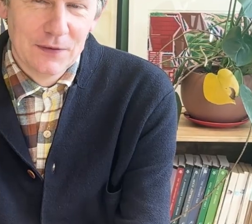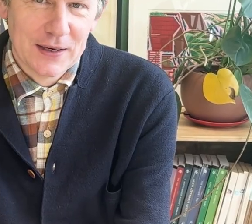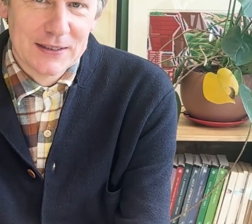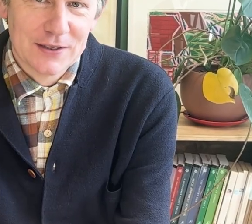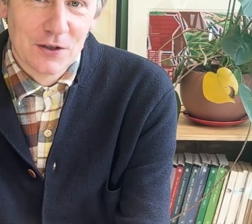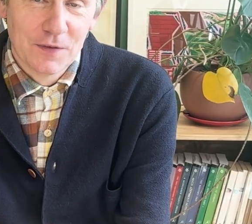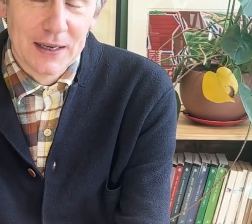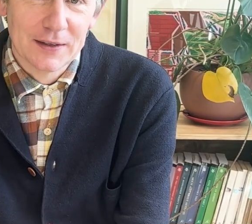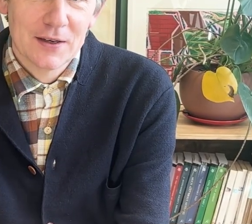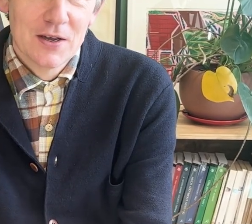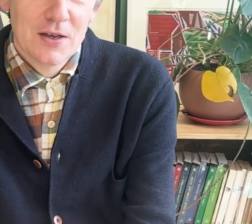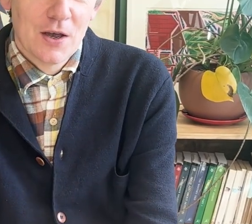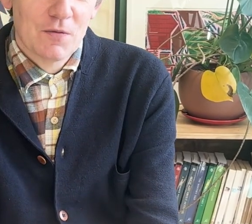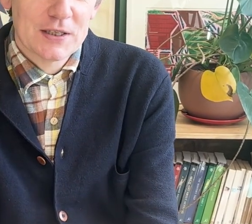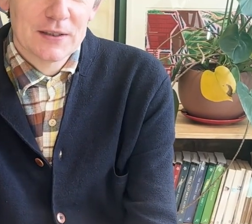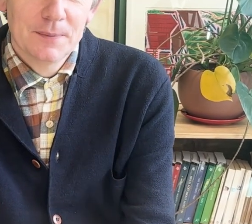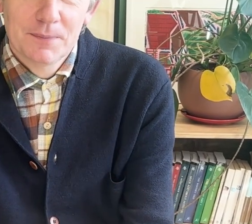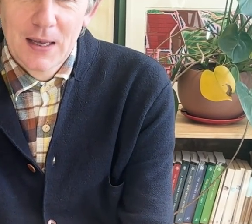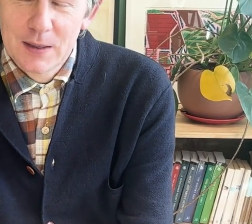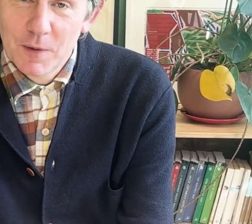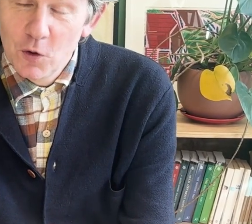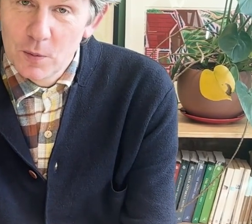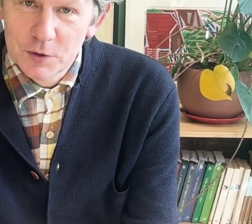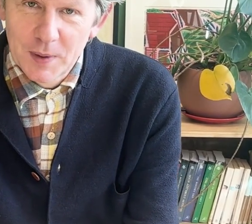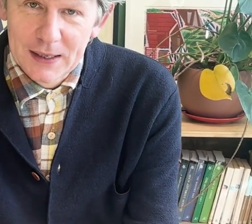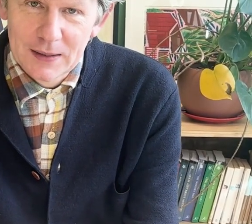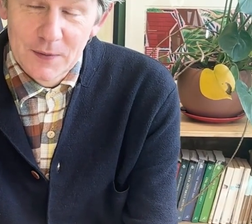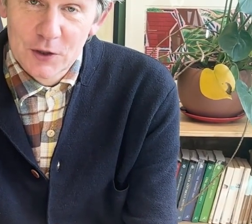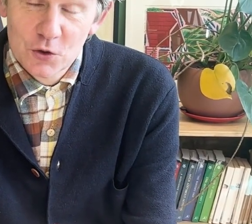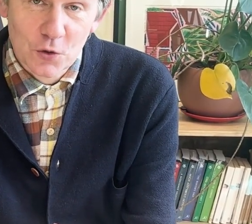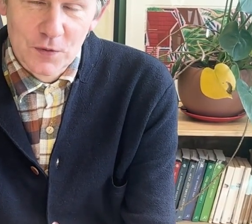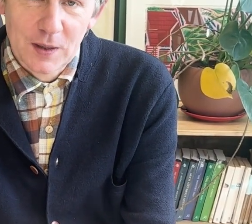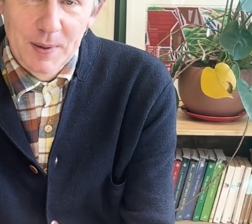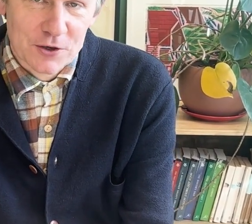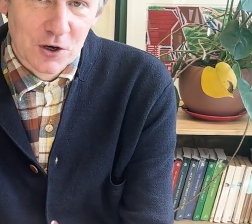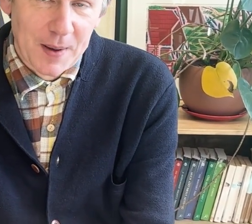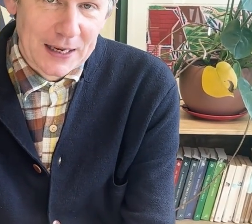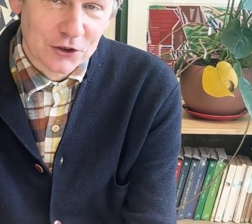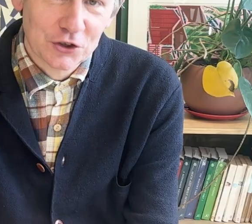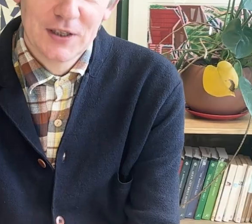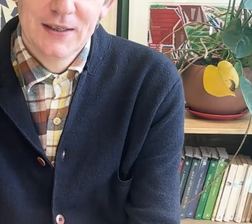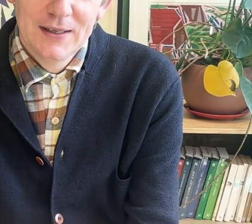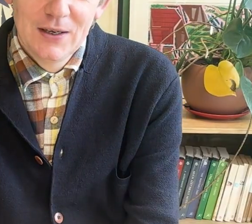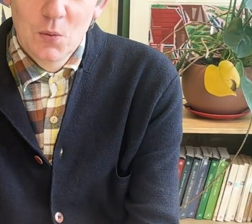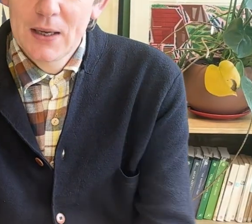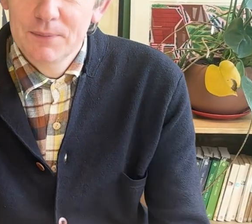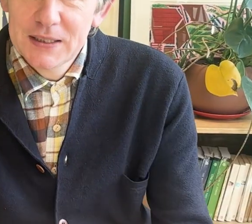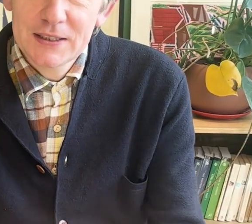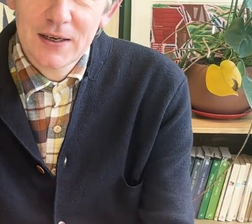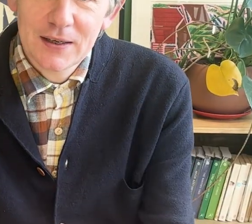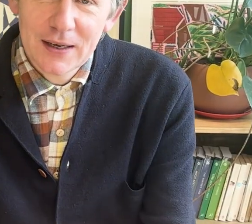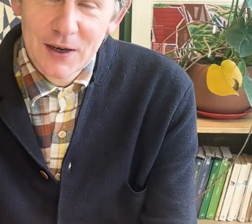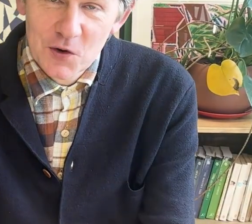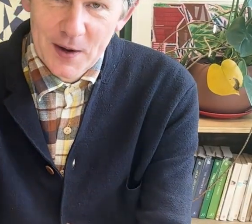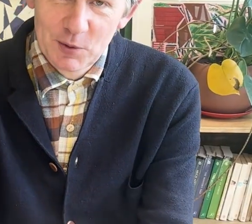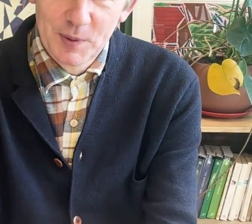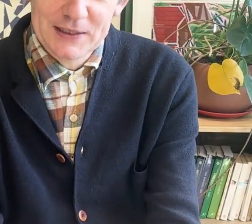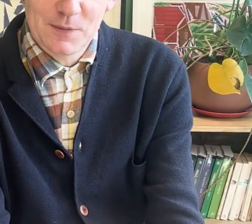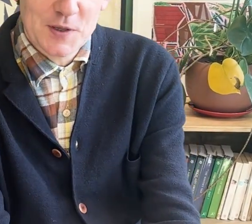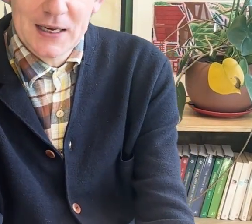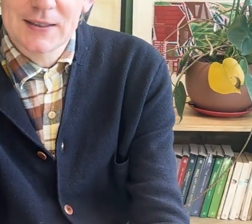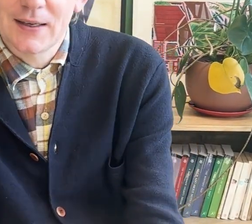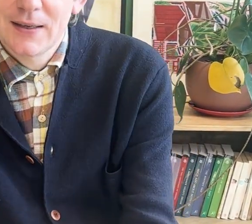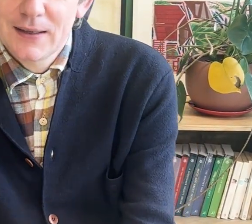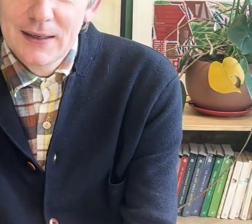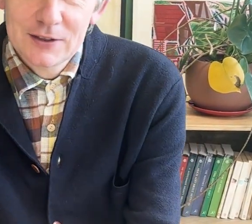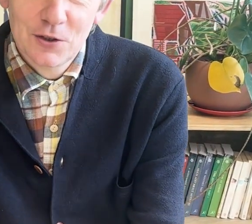Shakespeare Invented the Villain, written and performed by the extraordinary Patrick Page. Well, this is an incredible piece